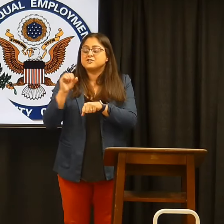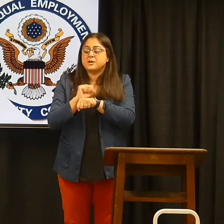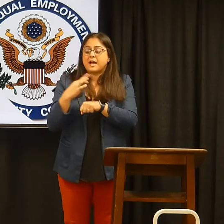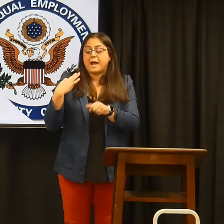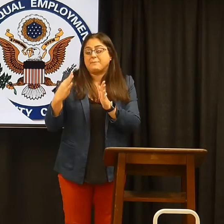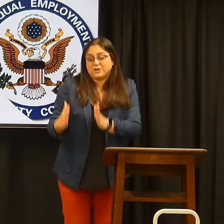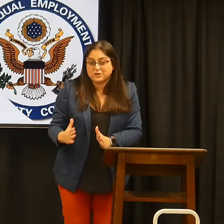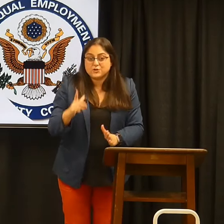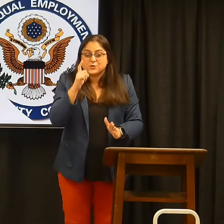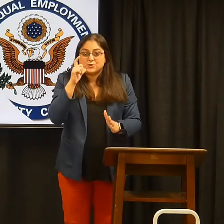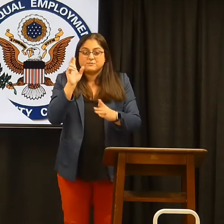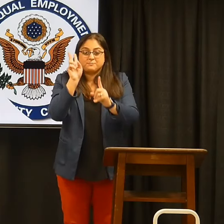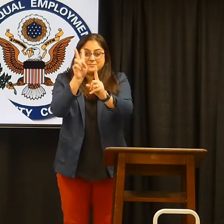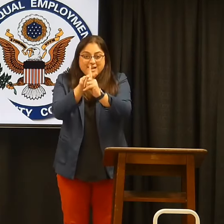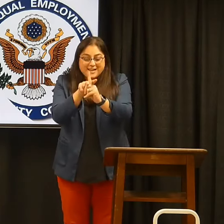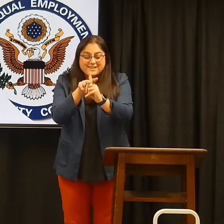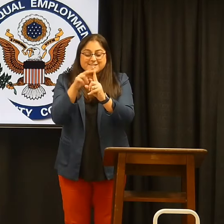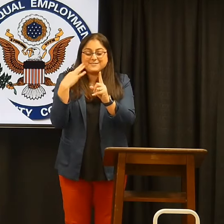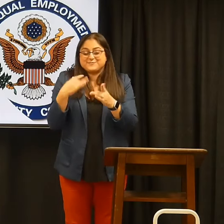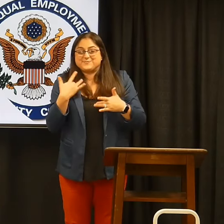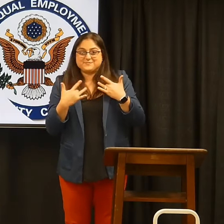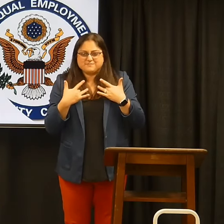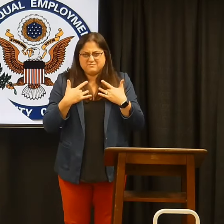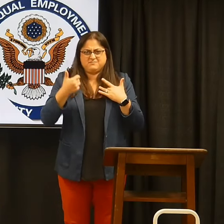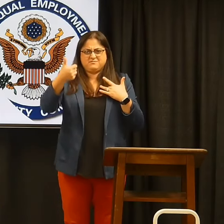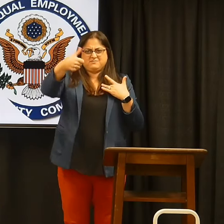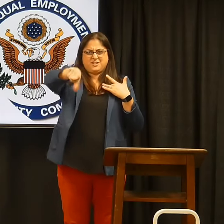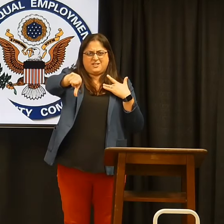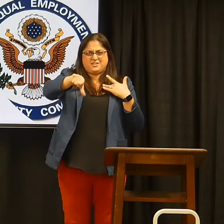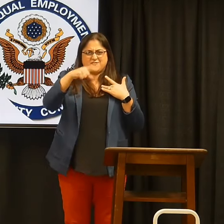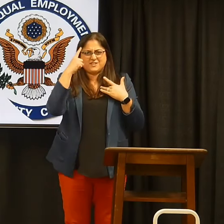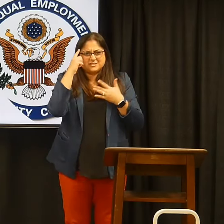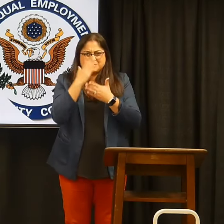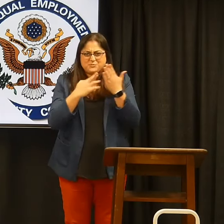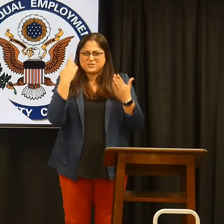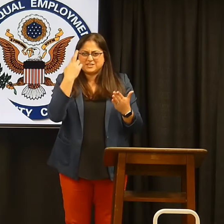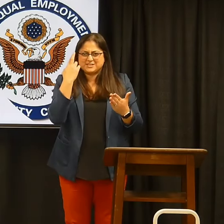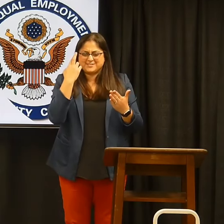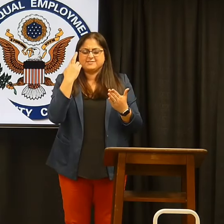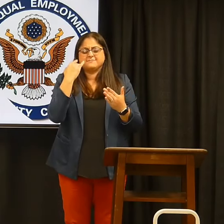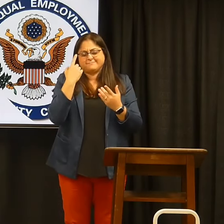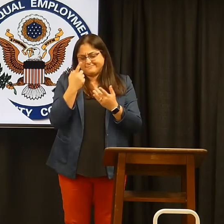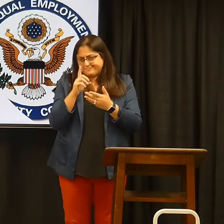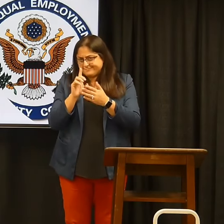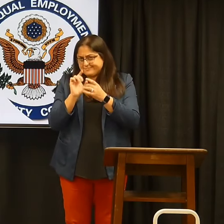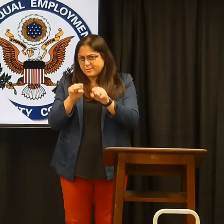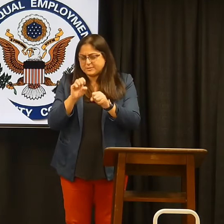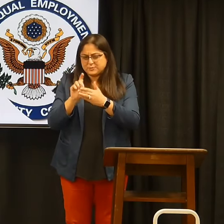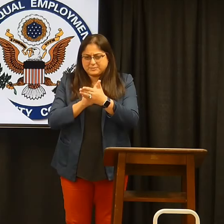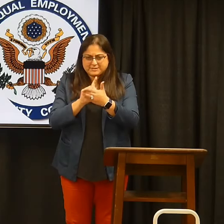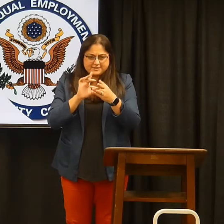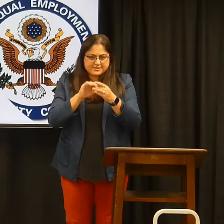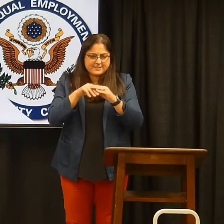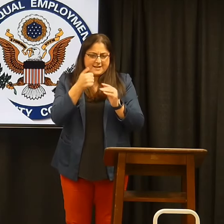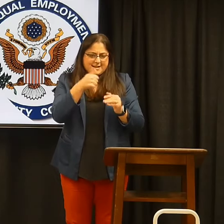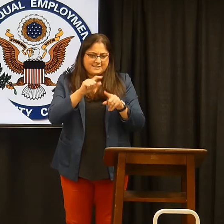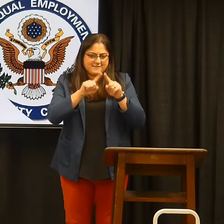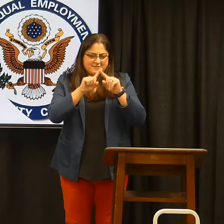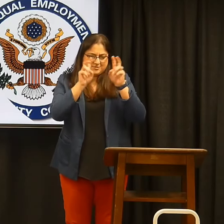So as an applicant, like if you were to apply for a job and then they turn you down for some reason, then it could be